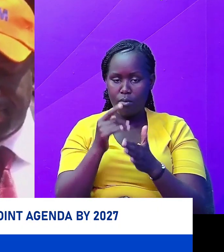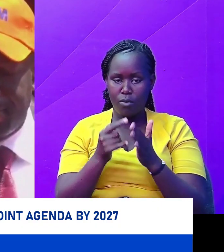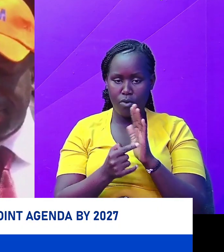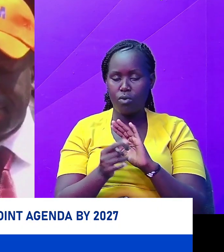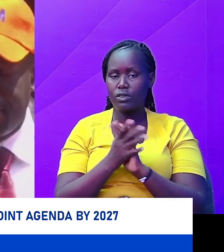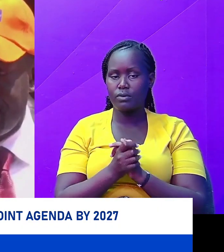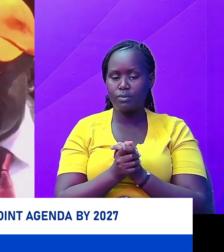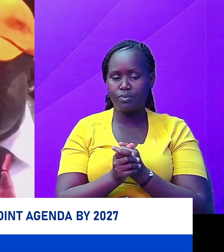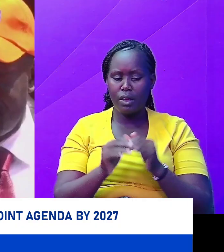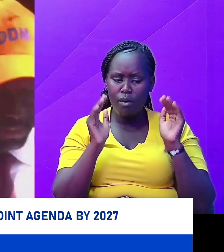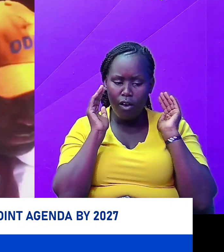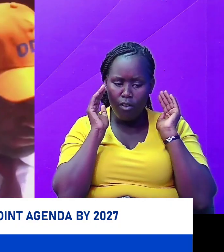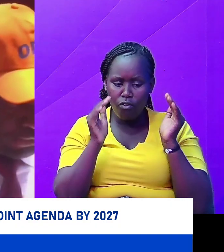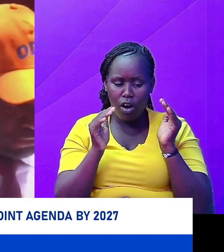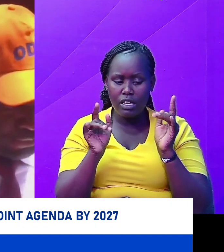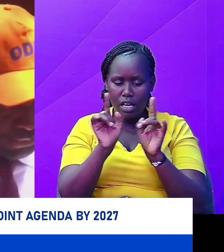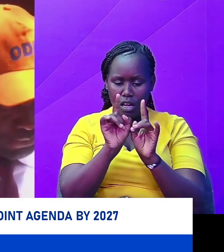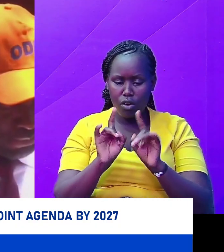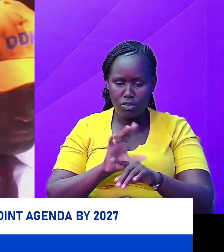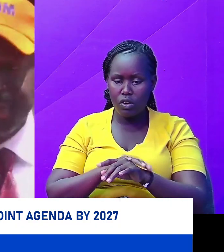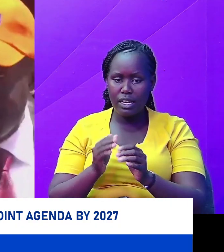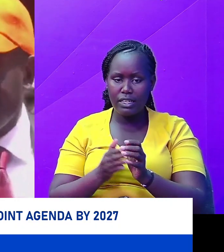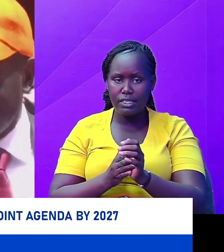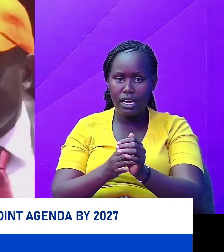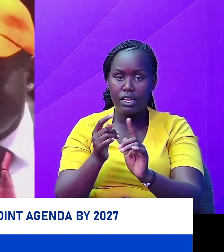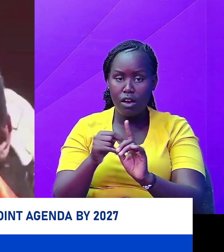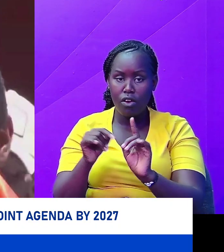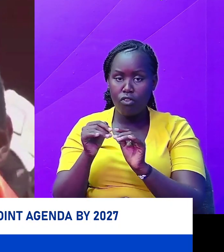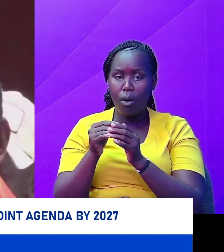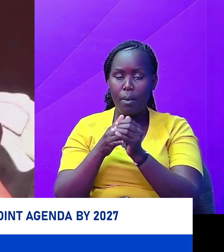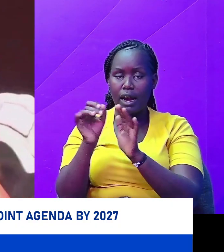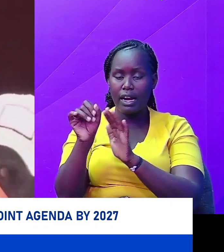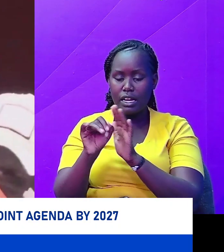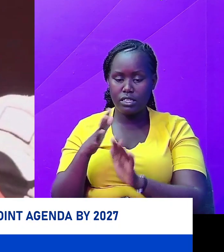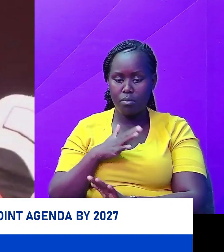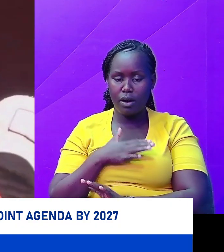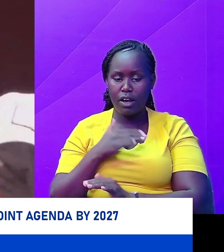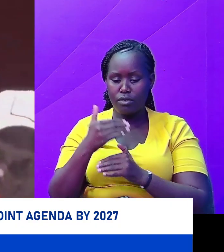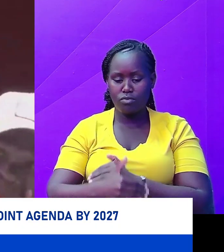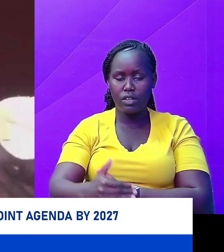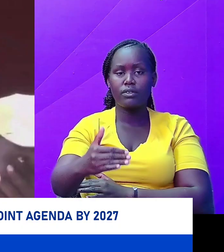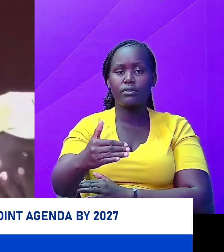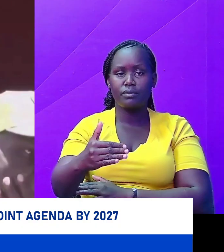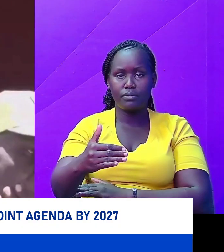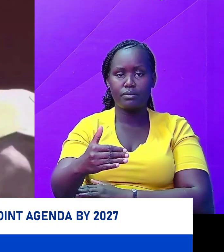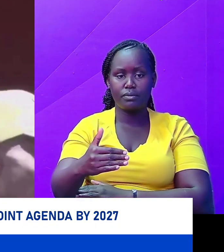keen and seek guidance from my leadership, the party leadership. Going forward,